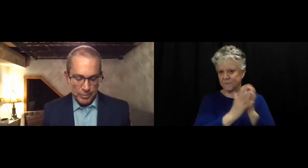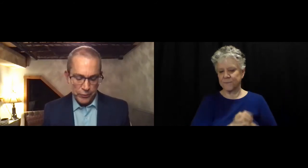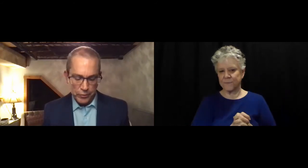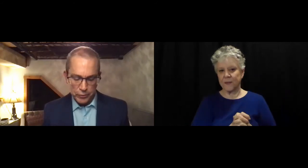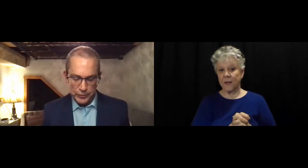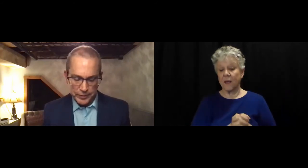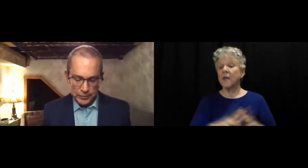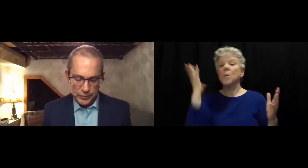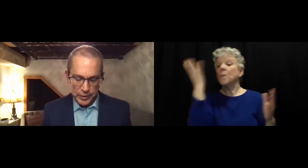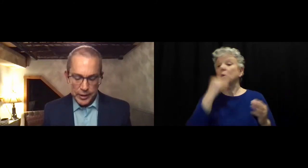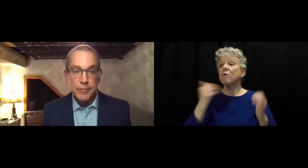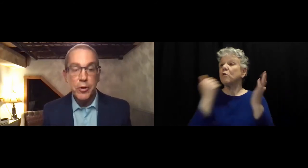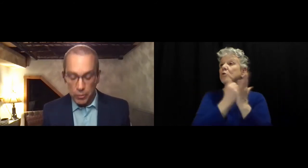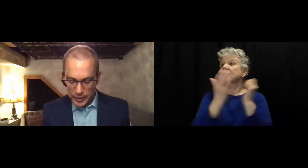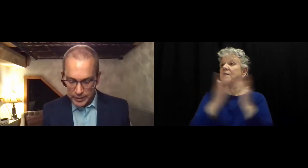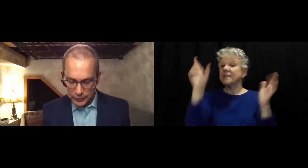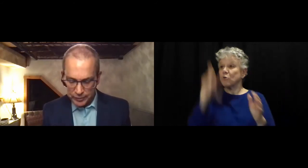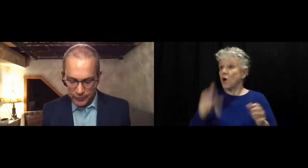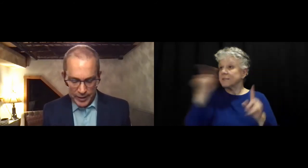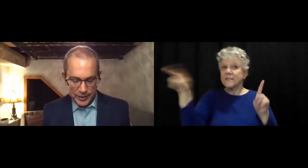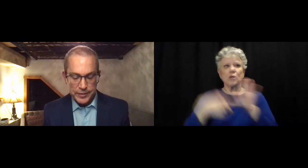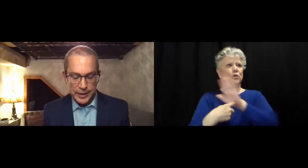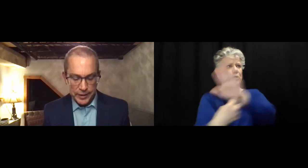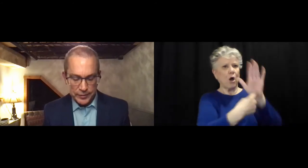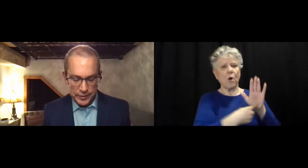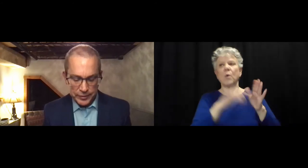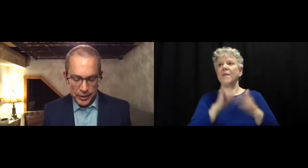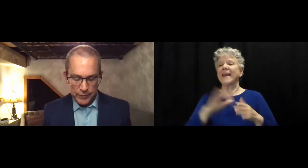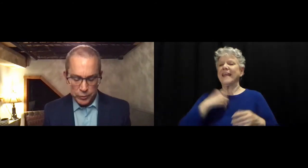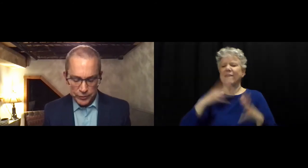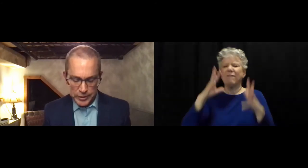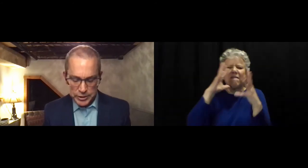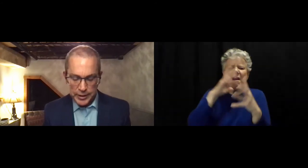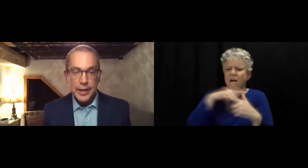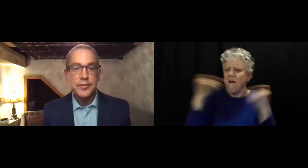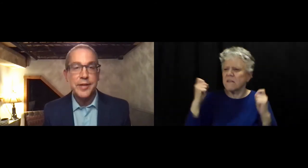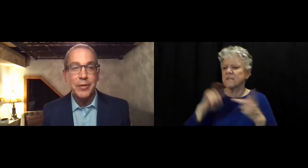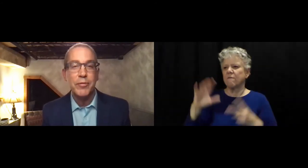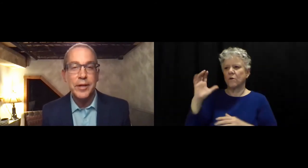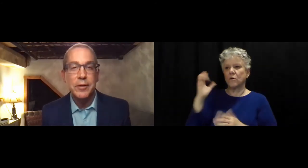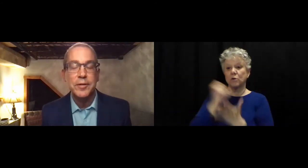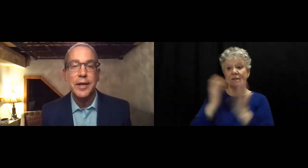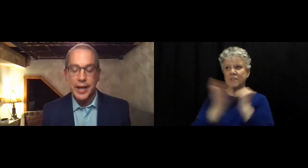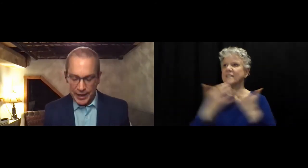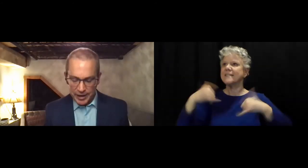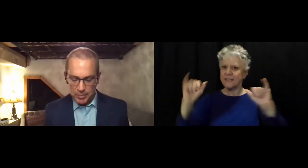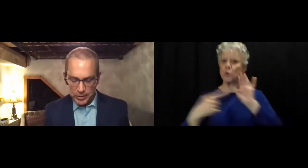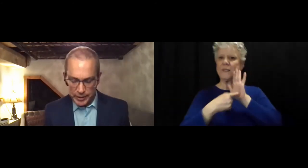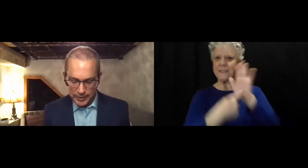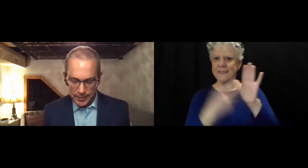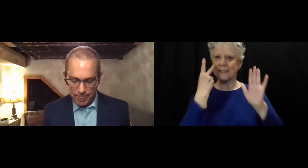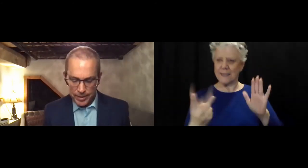Artistically beautiful crucifixes give their own witness to the fact that in the hideousness of the crucifixion is yet revealed a